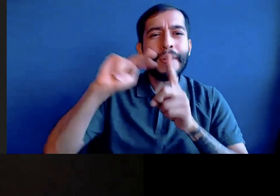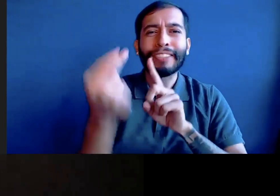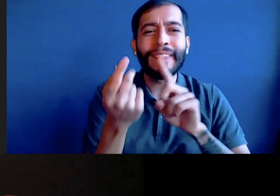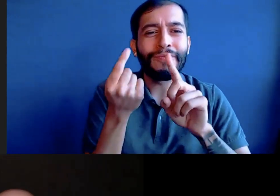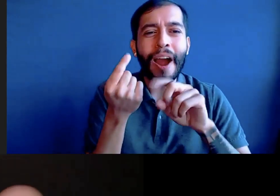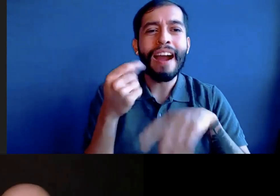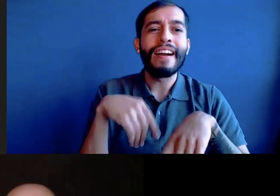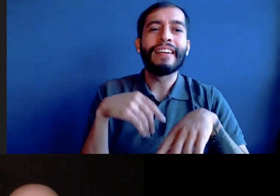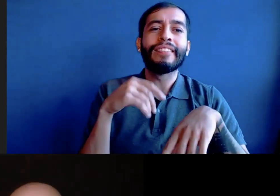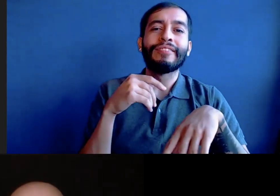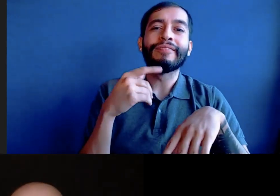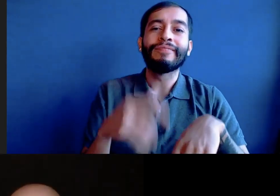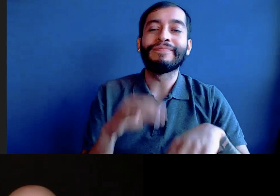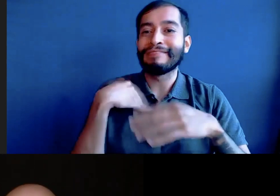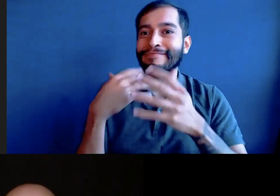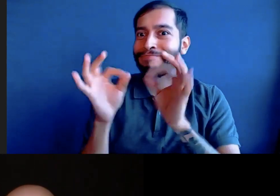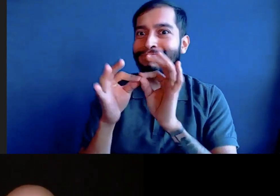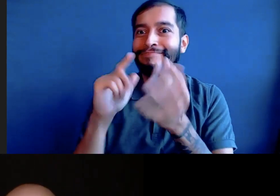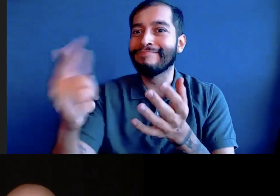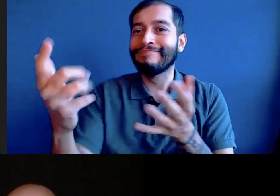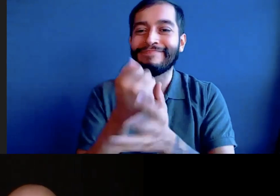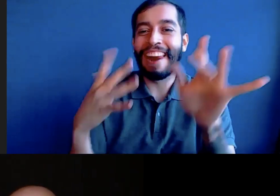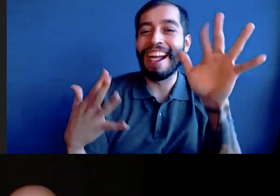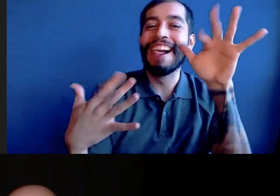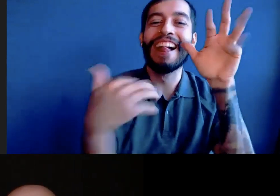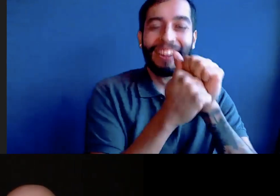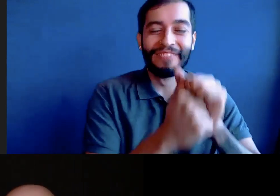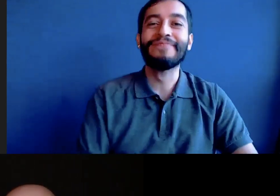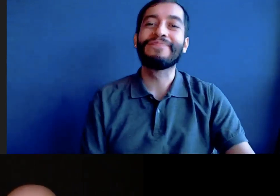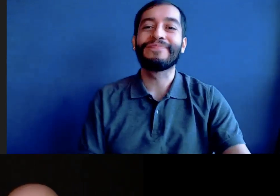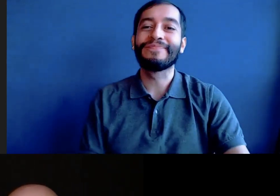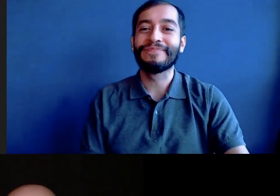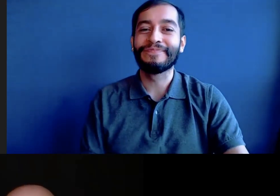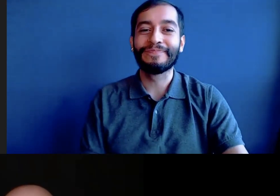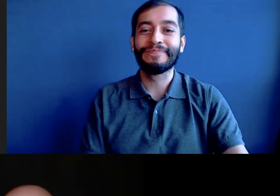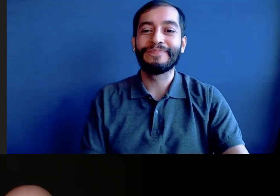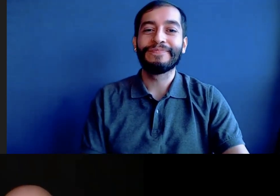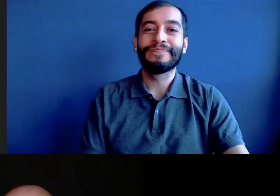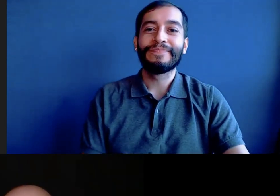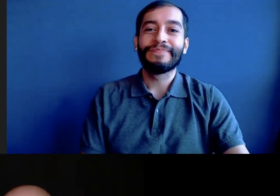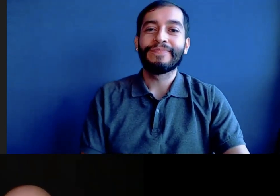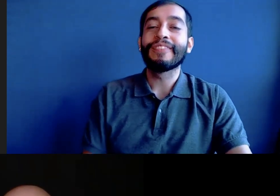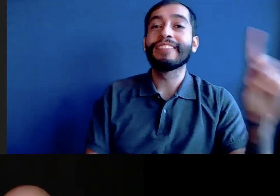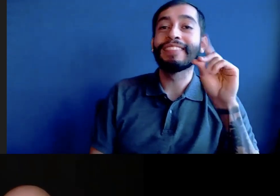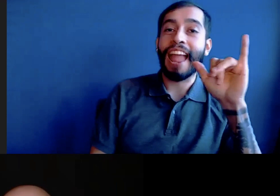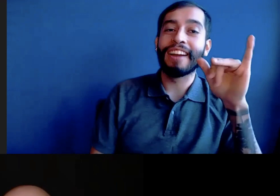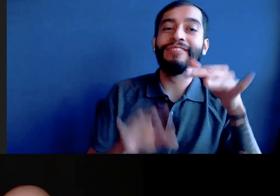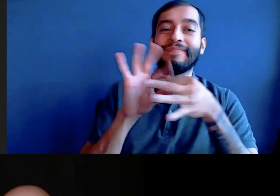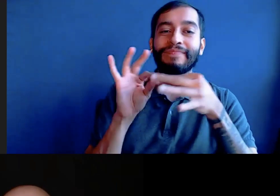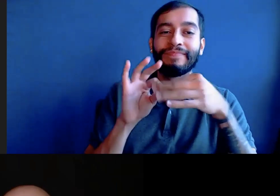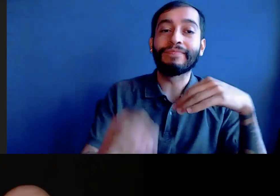long answers. So, okay, that's good. That's good. There we go. So one of the things I always like